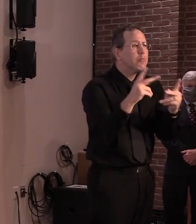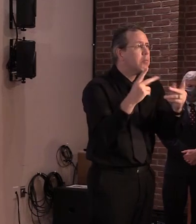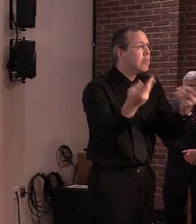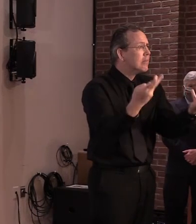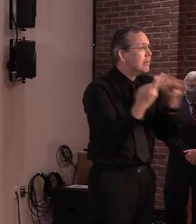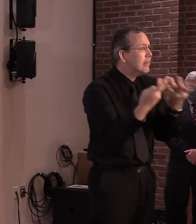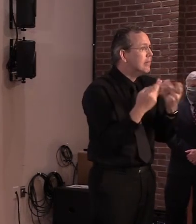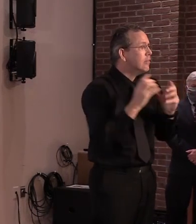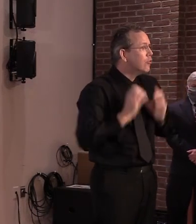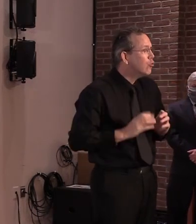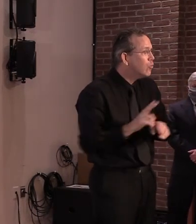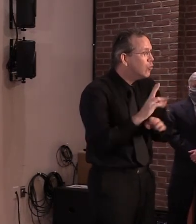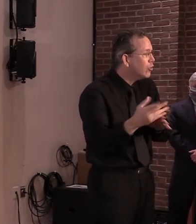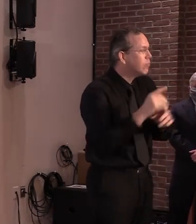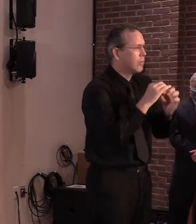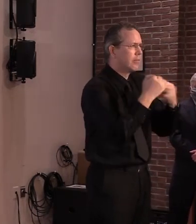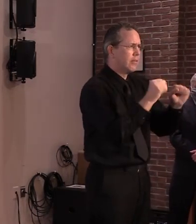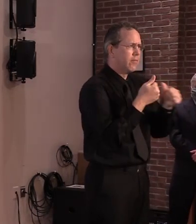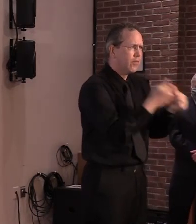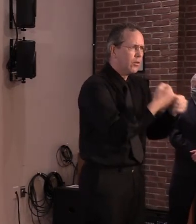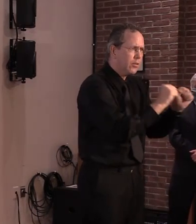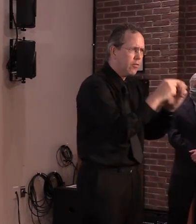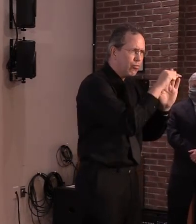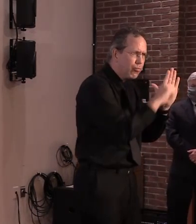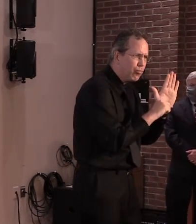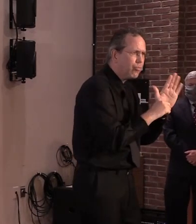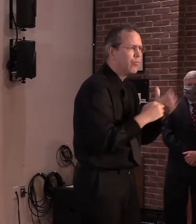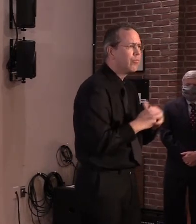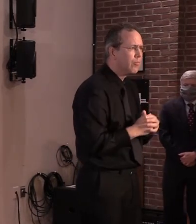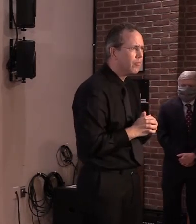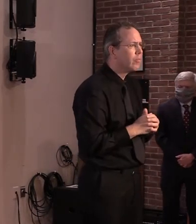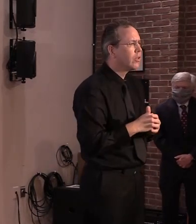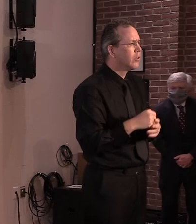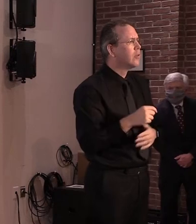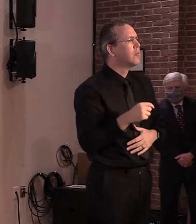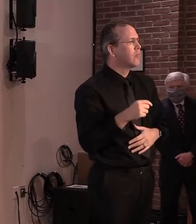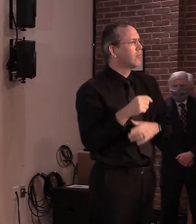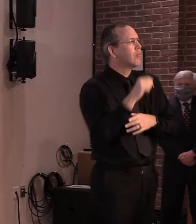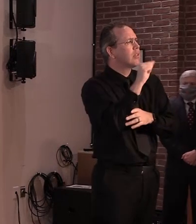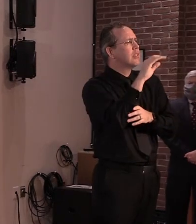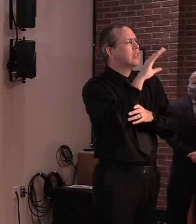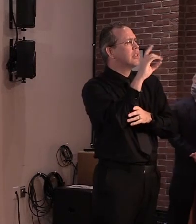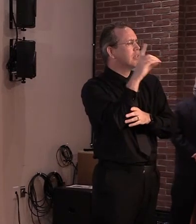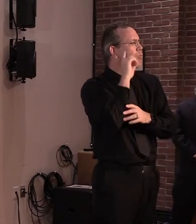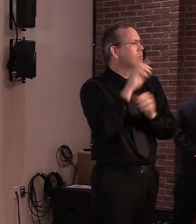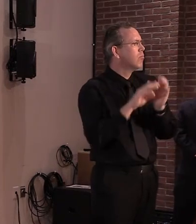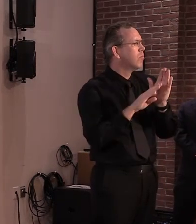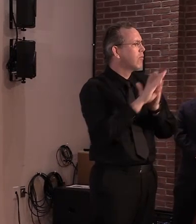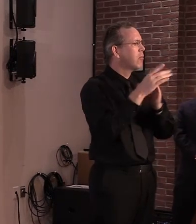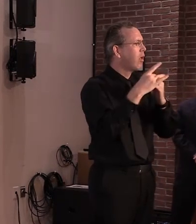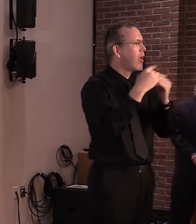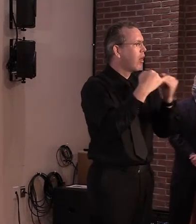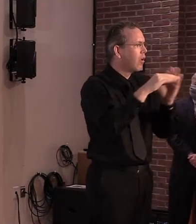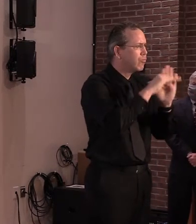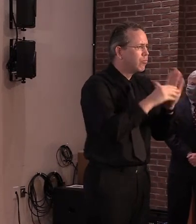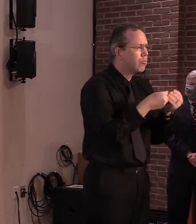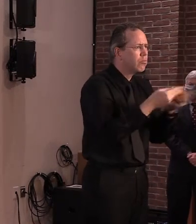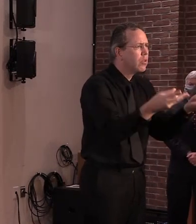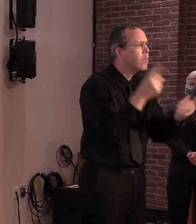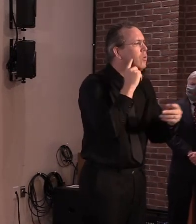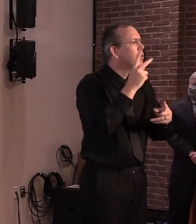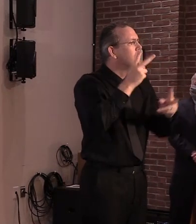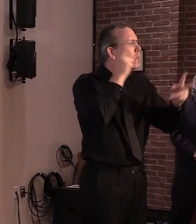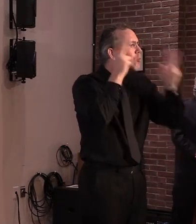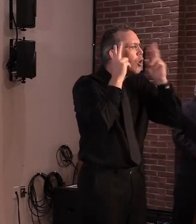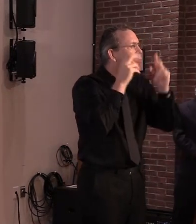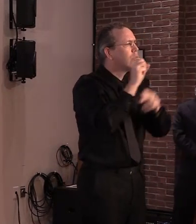ACCD will also issue guidance today to allow salons and barbershops to reopen again starting May 29th.